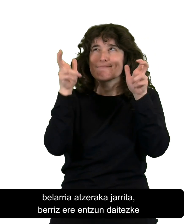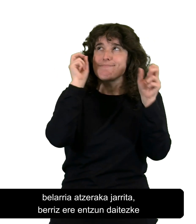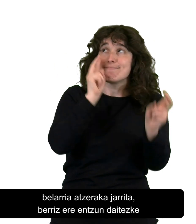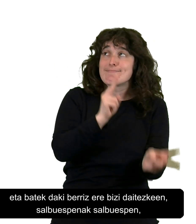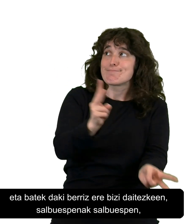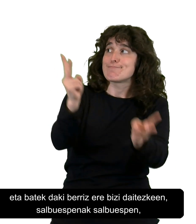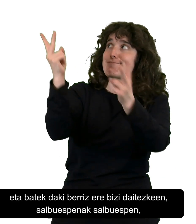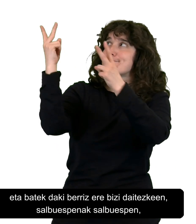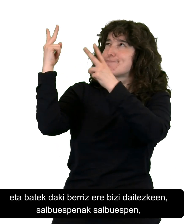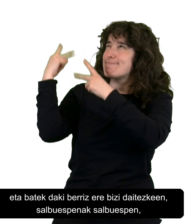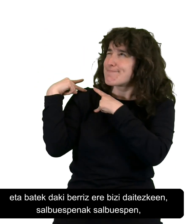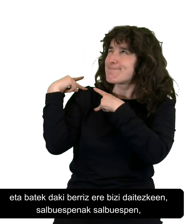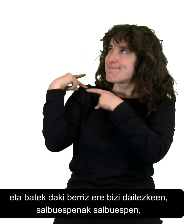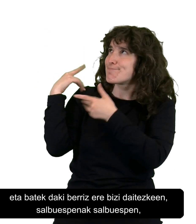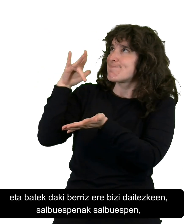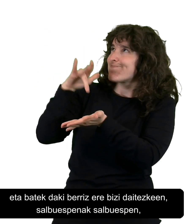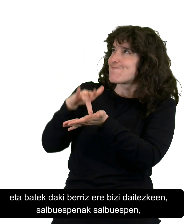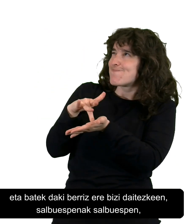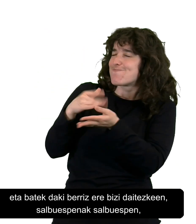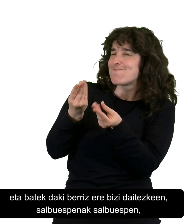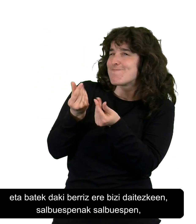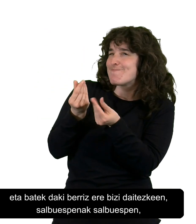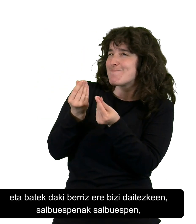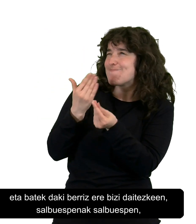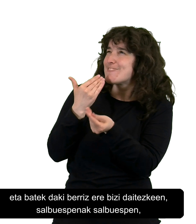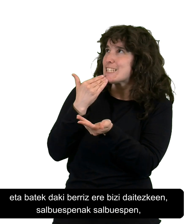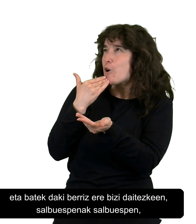daitezke eta batek daki berriz ere bizi daitezkeen